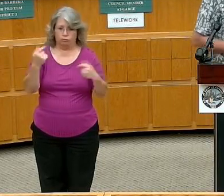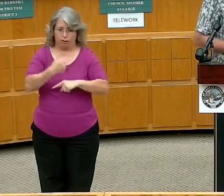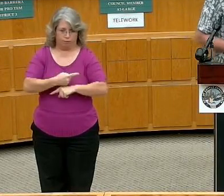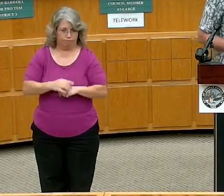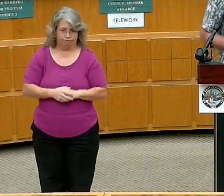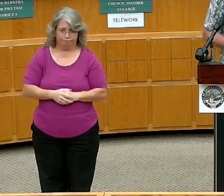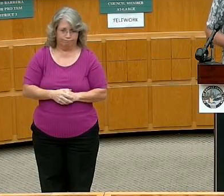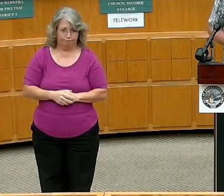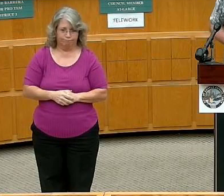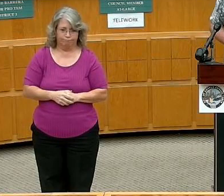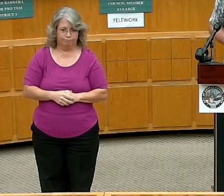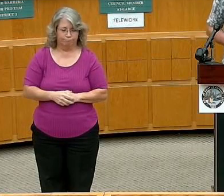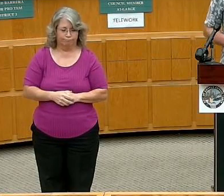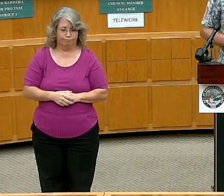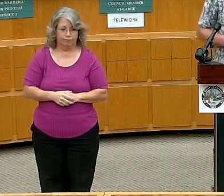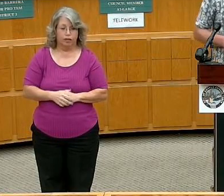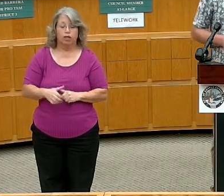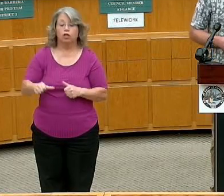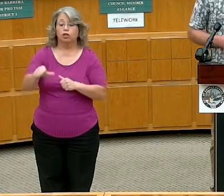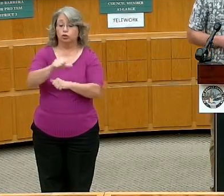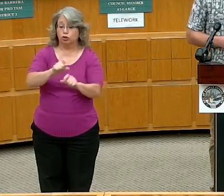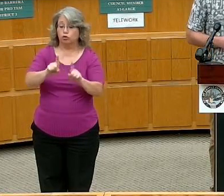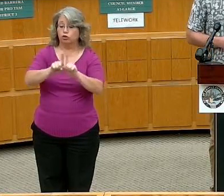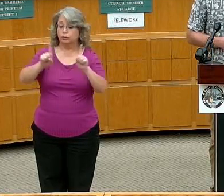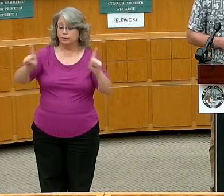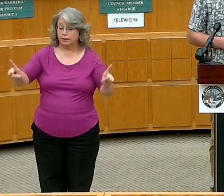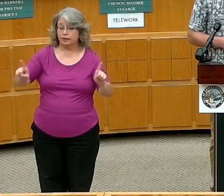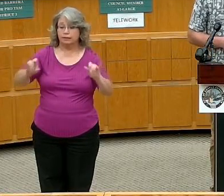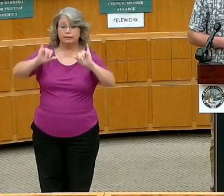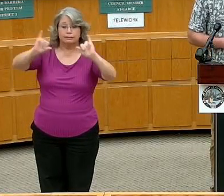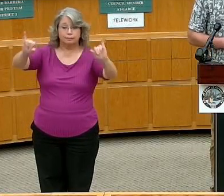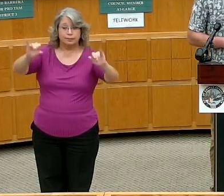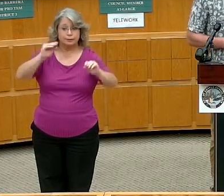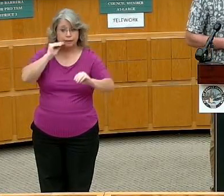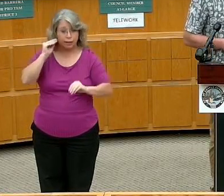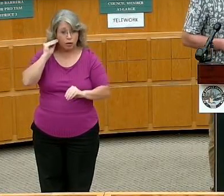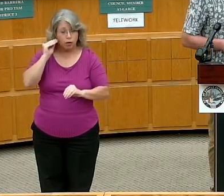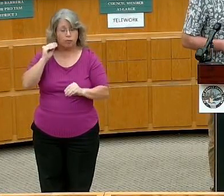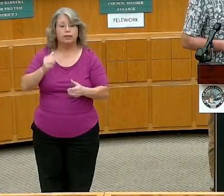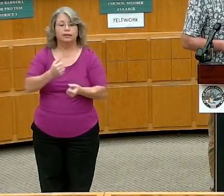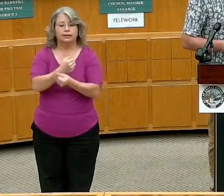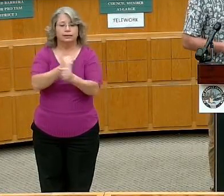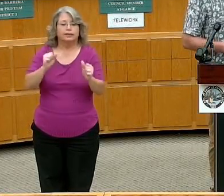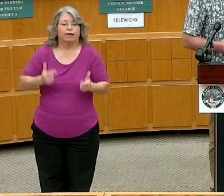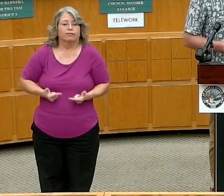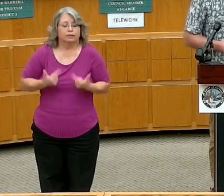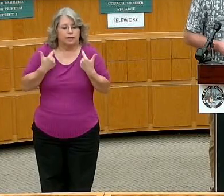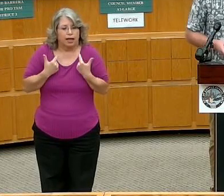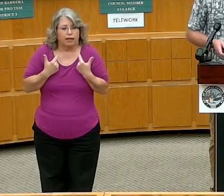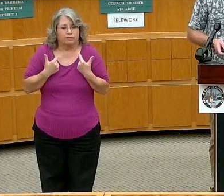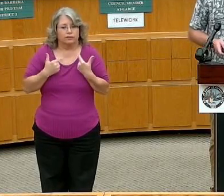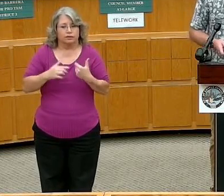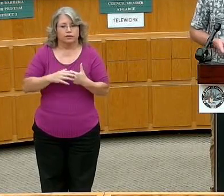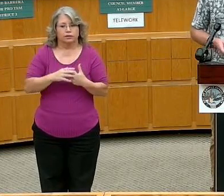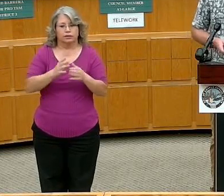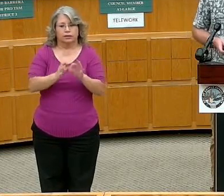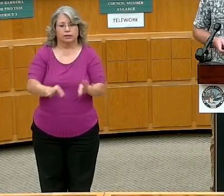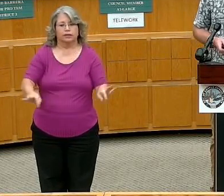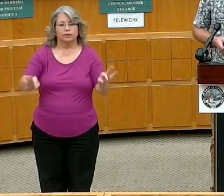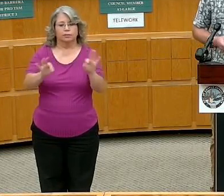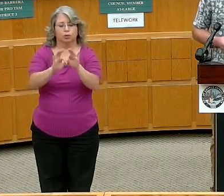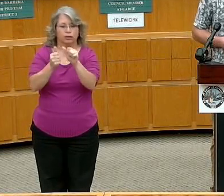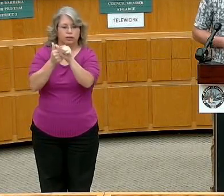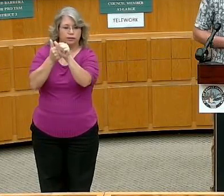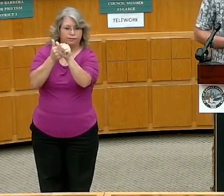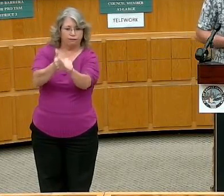So social distancing saves lives. It's important to follow the guidelines that